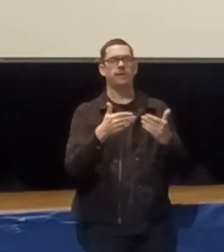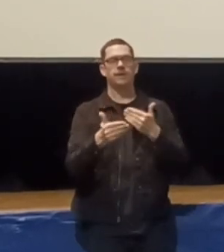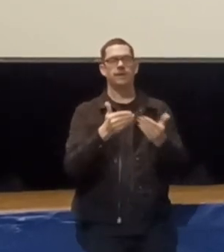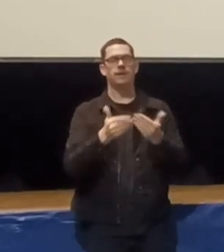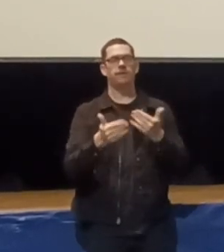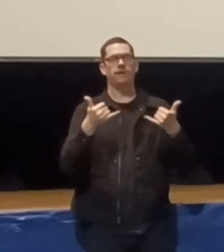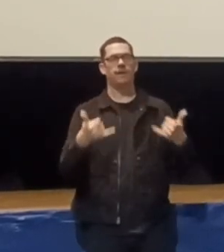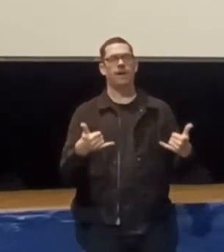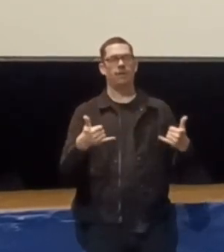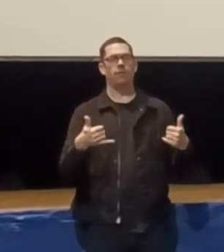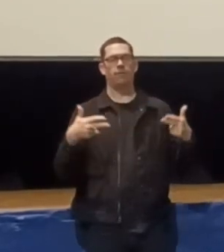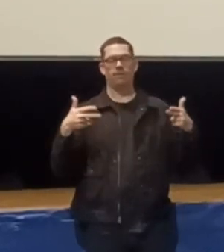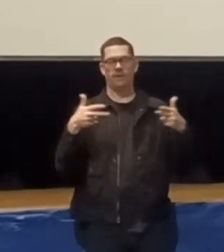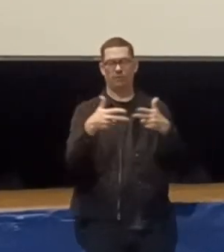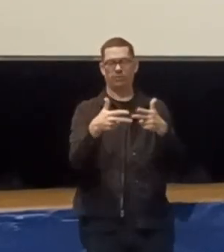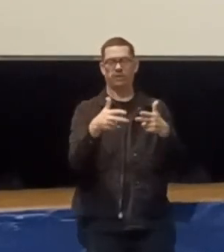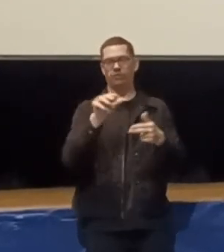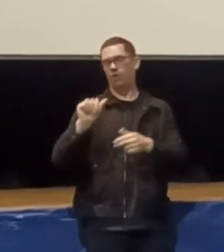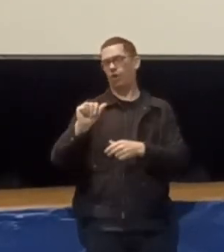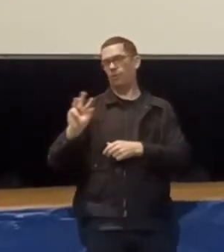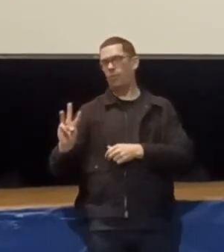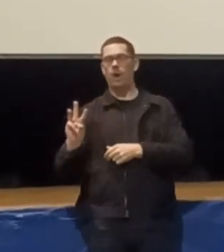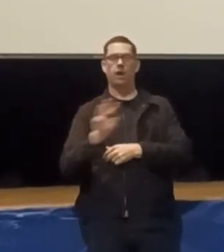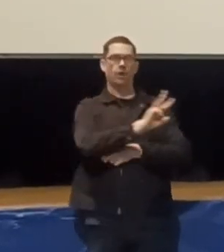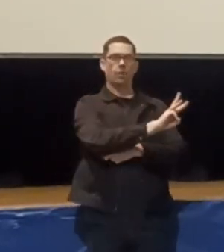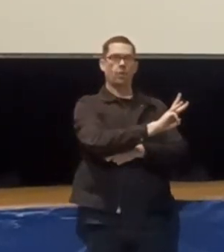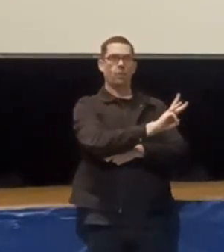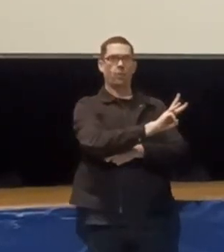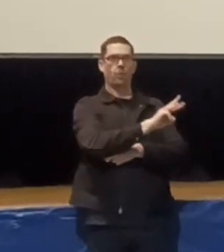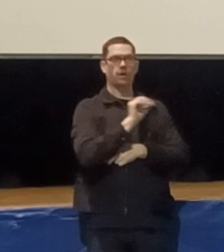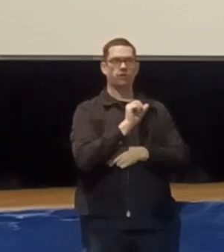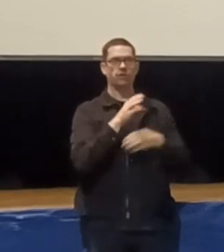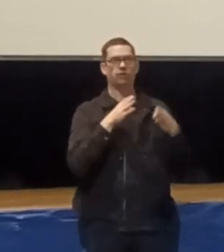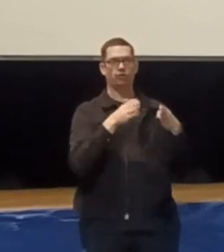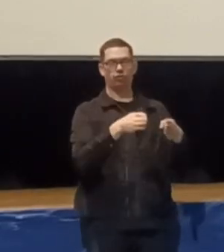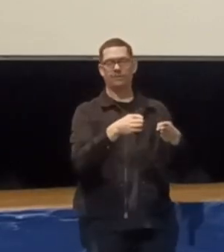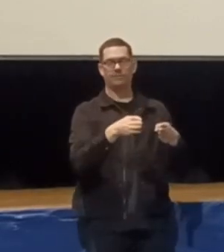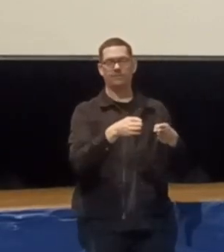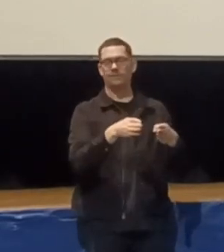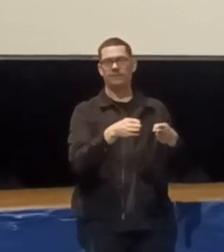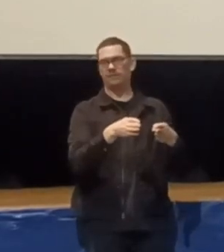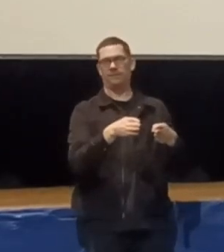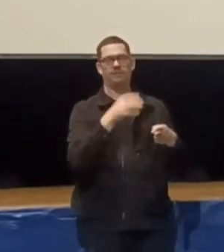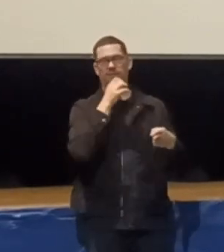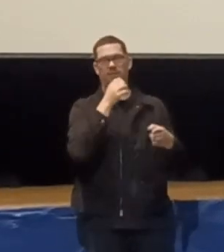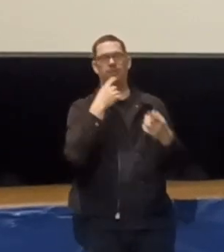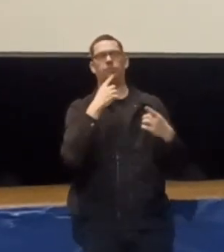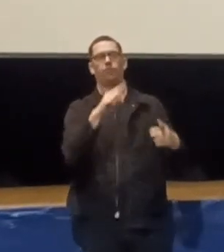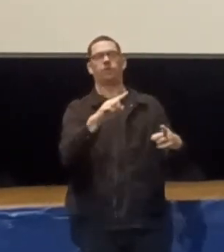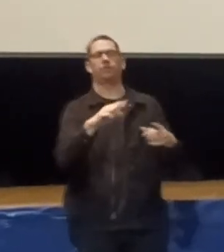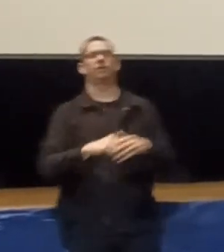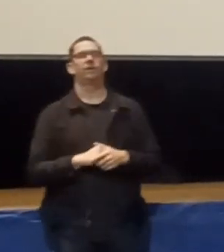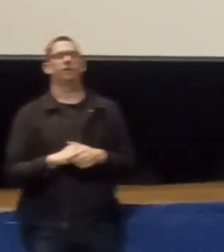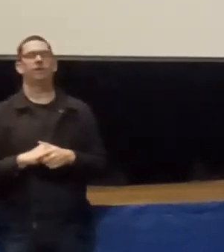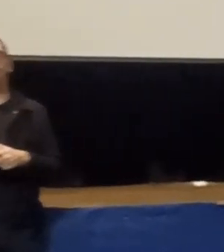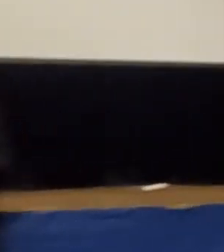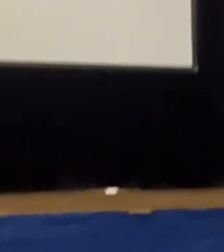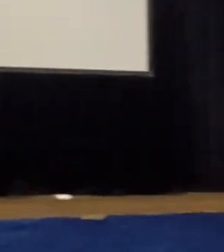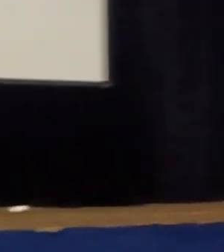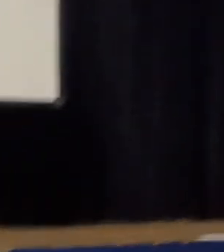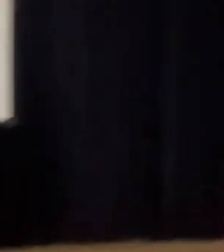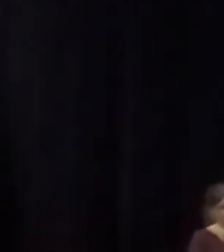the intersection of Arbor Way and Washington Street doesn't work. I mean, you know, it is very often gridlocked.